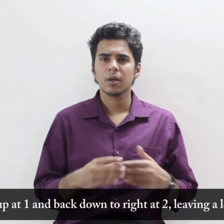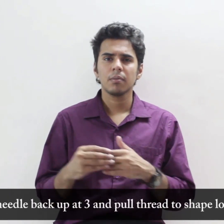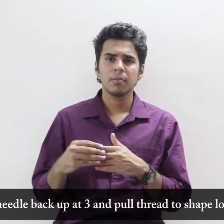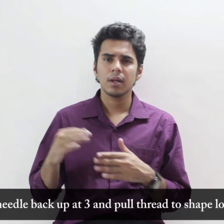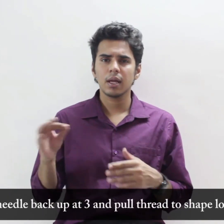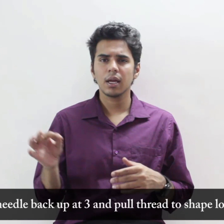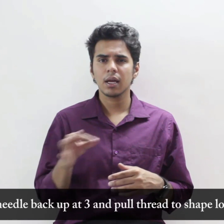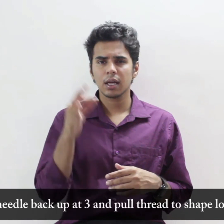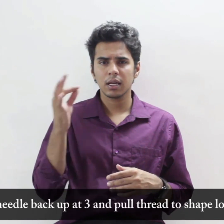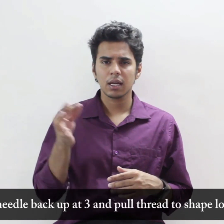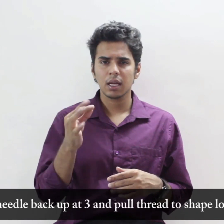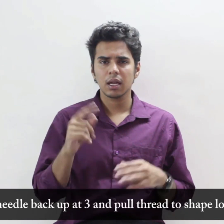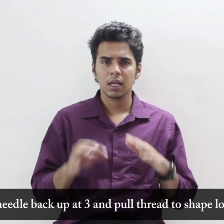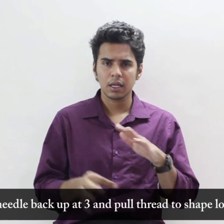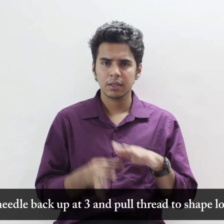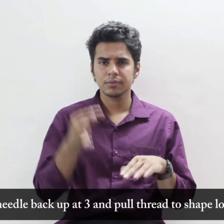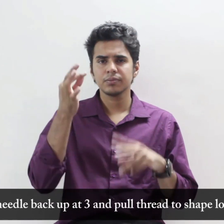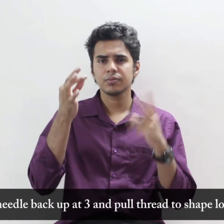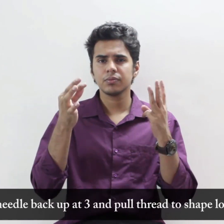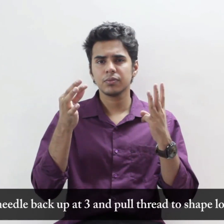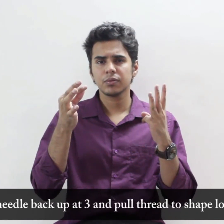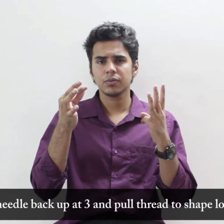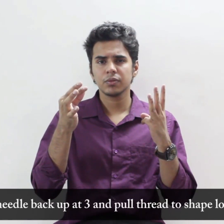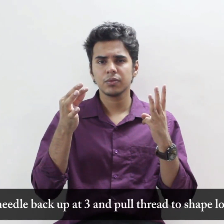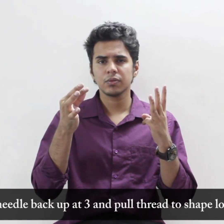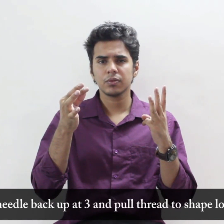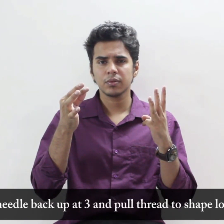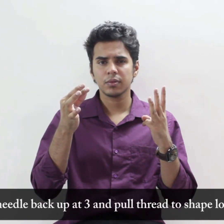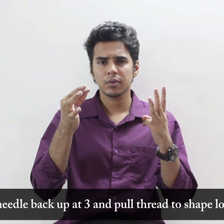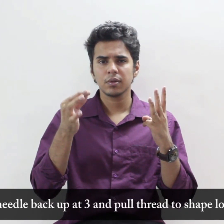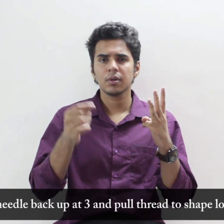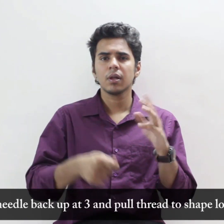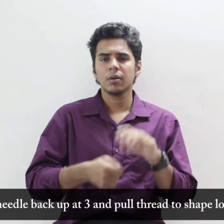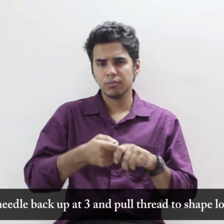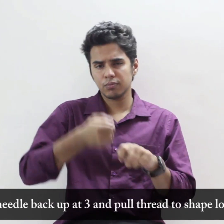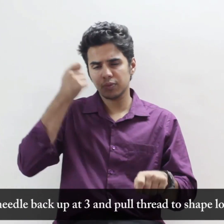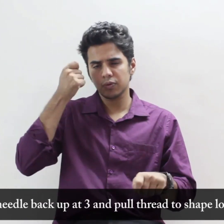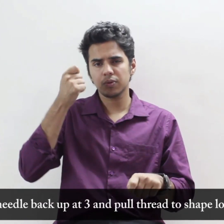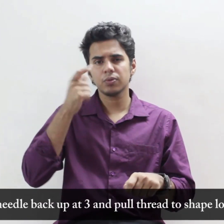Bring the needle back up at 3 and pull thread to shape loop as desired.